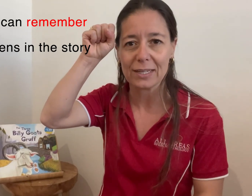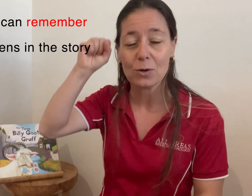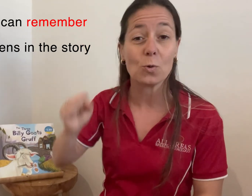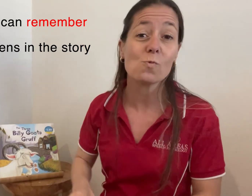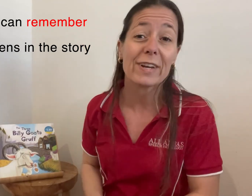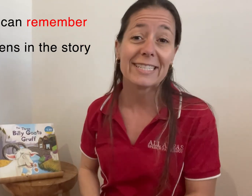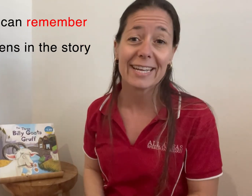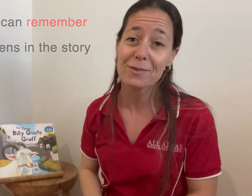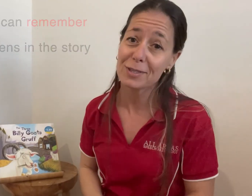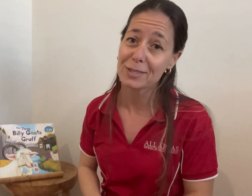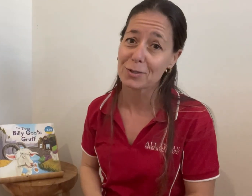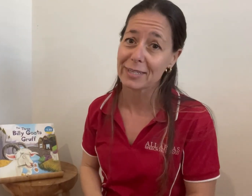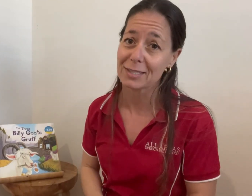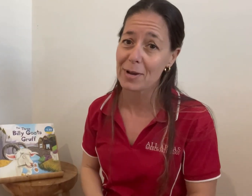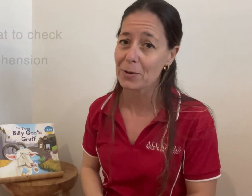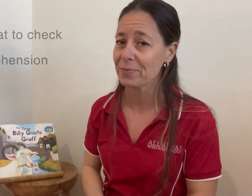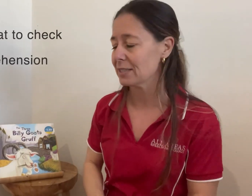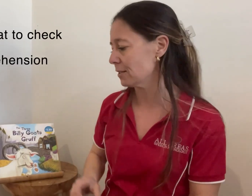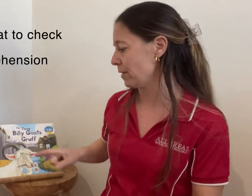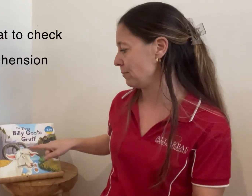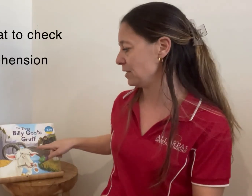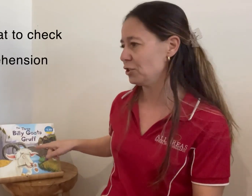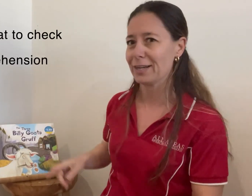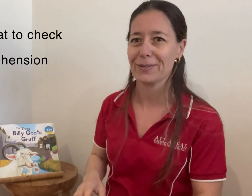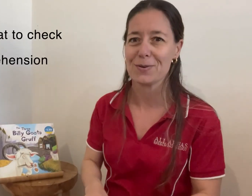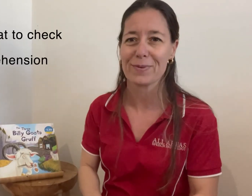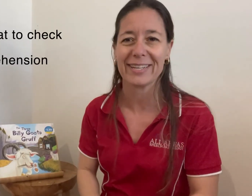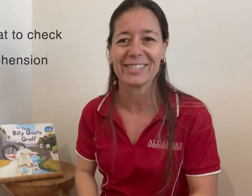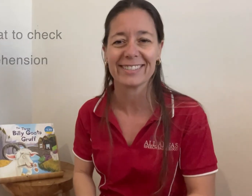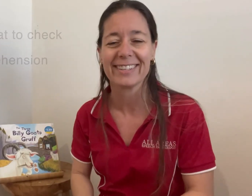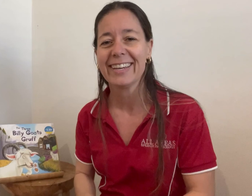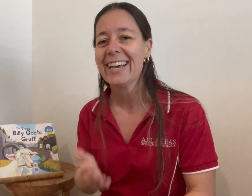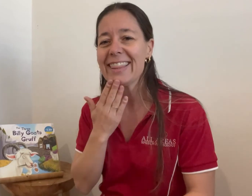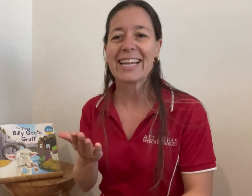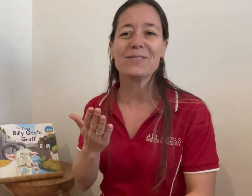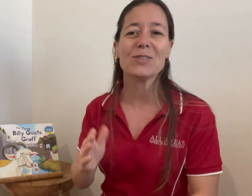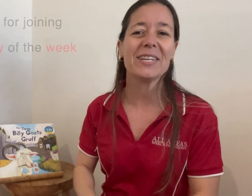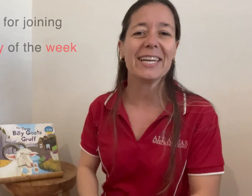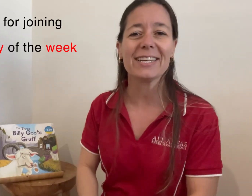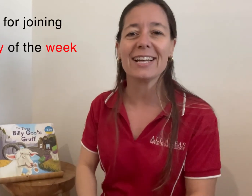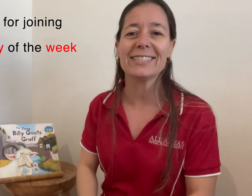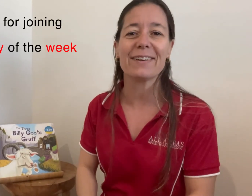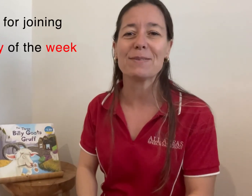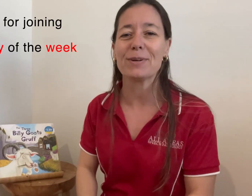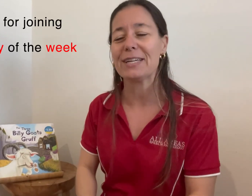or retell the story as well. That's a great one to check for comprehension. Thanks for joining us, everybody,